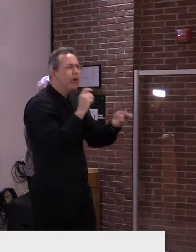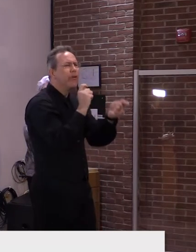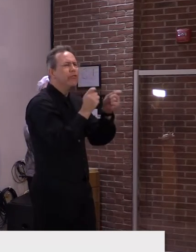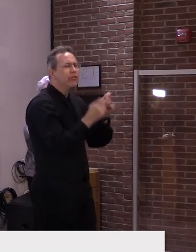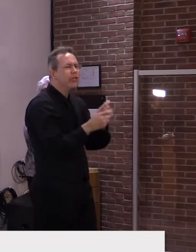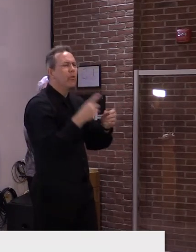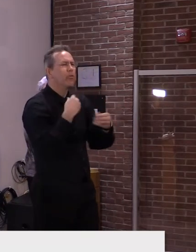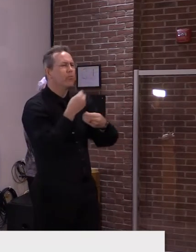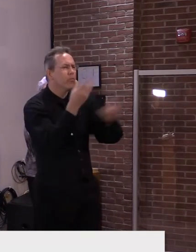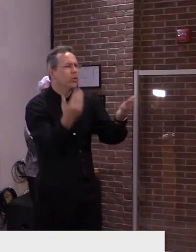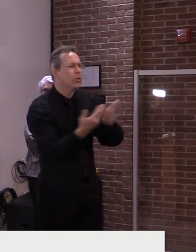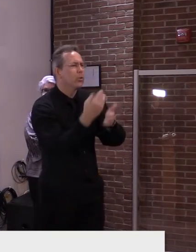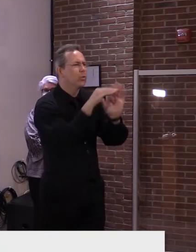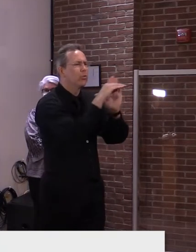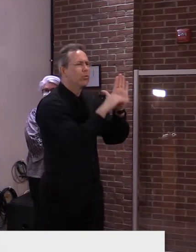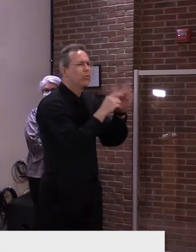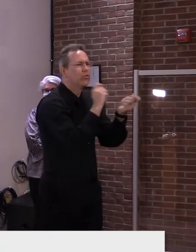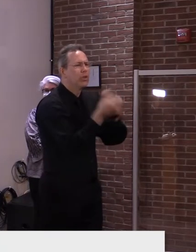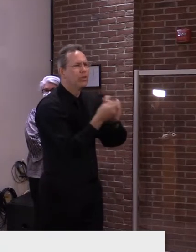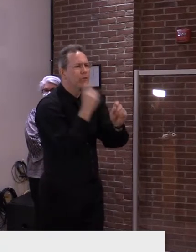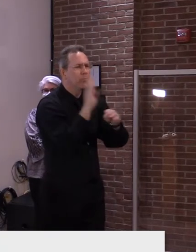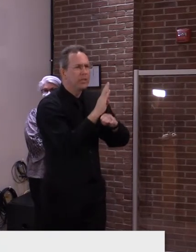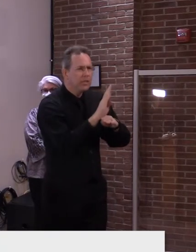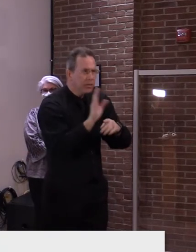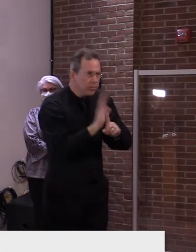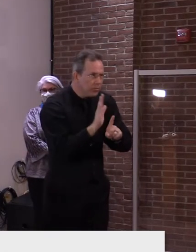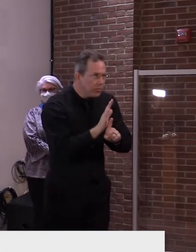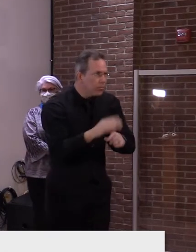to bypass